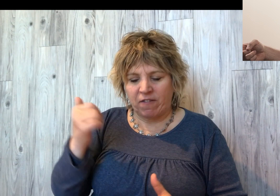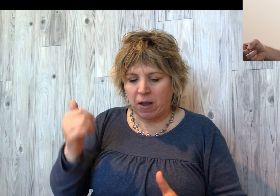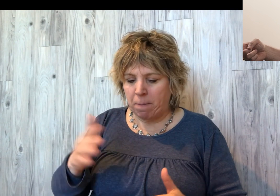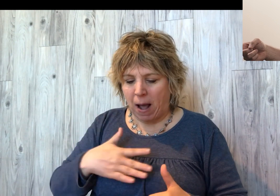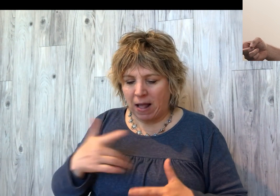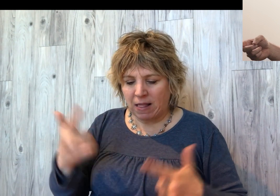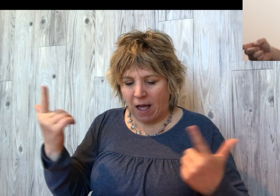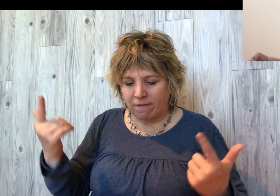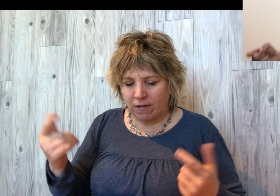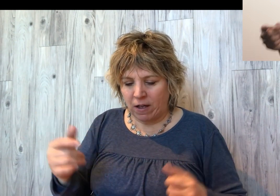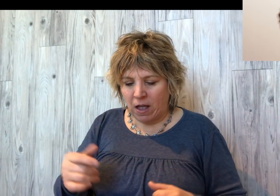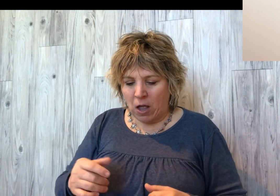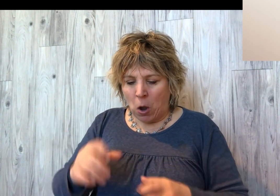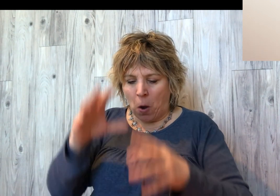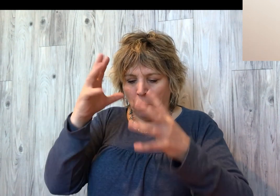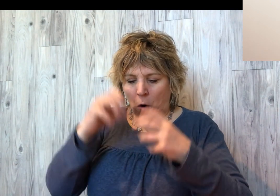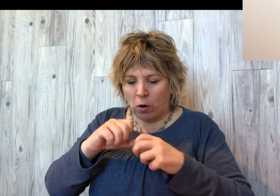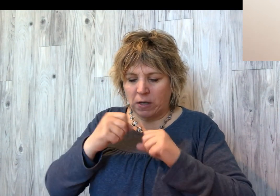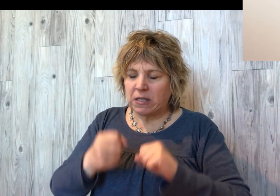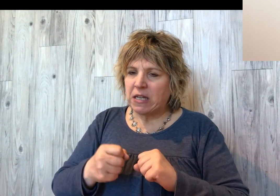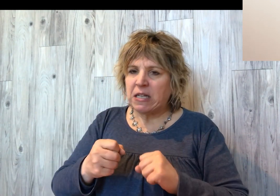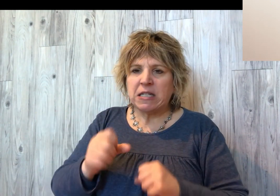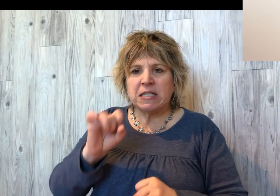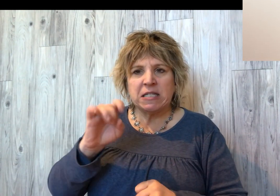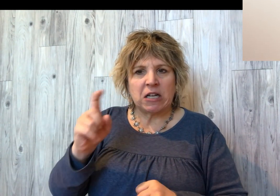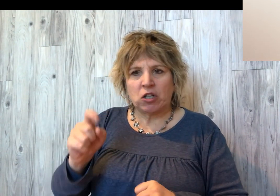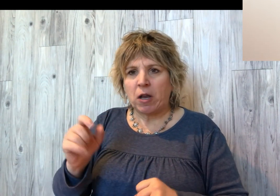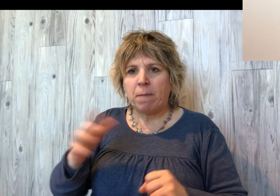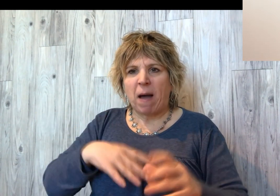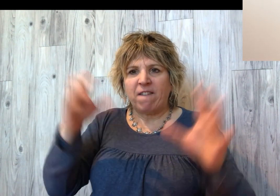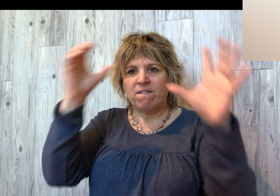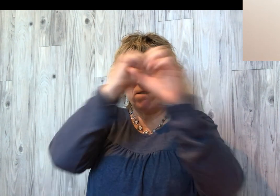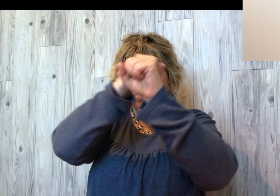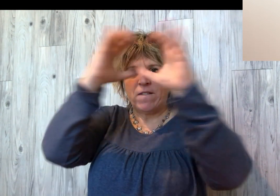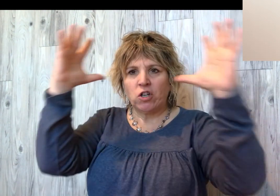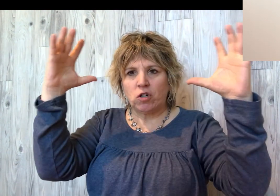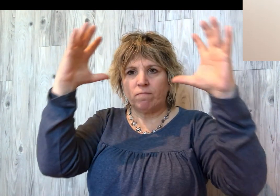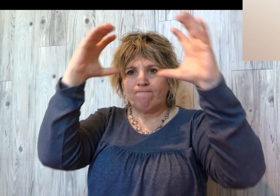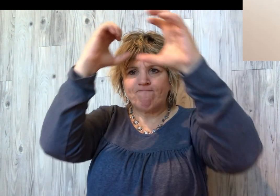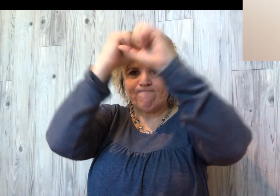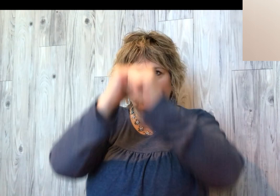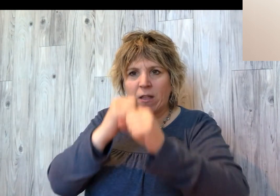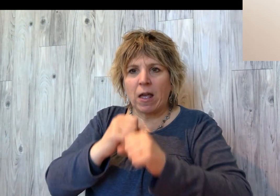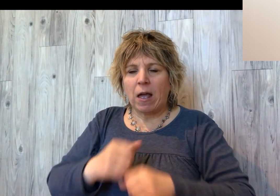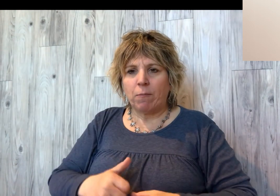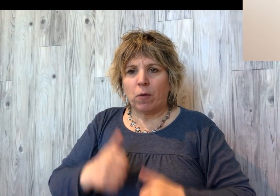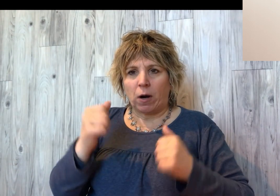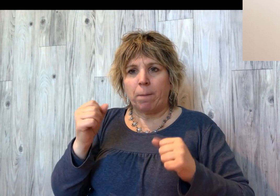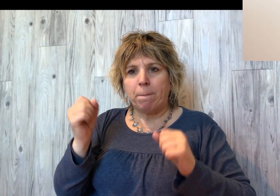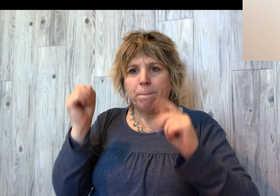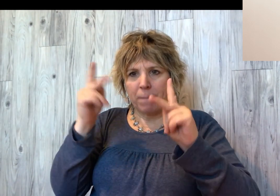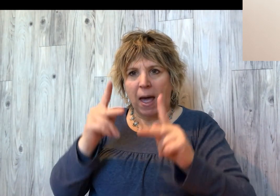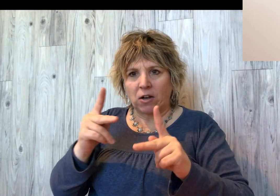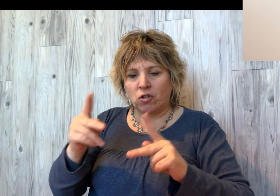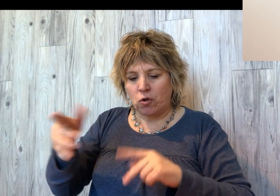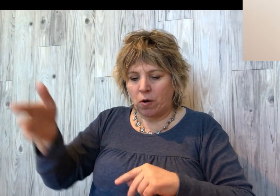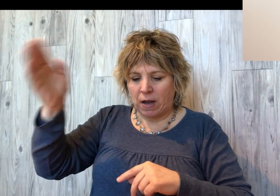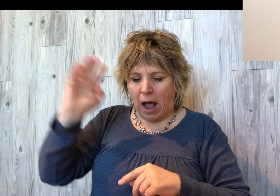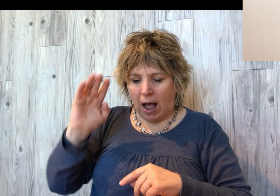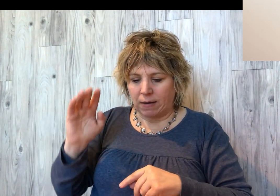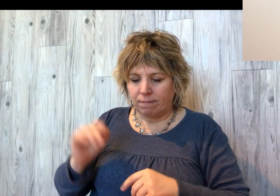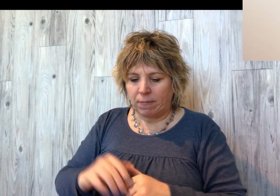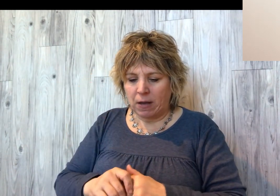fool, when I got tired of the brokenness sexually and the brokenness with my addictions in life, I brought my life back to the house of wisdom, to God's